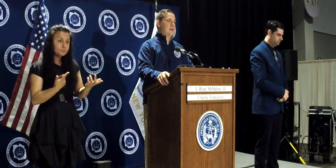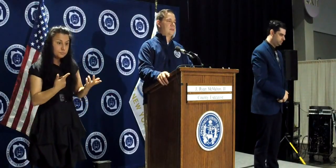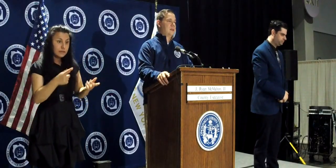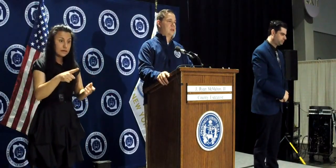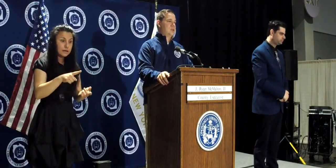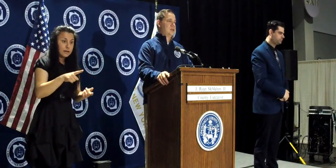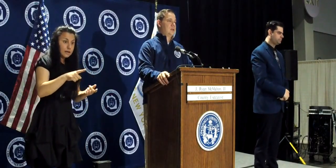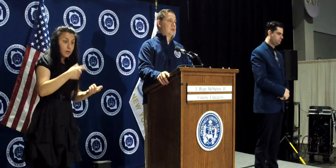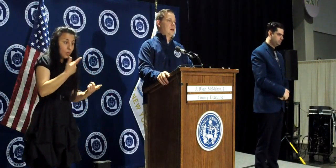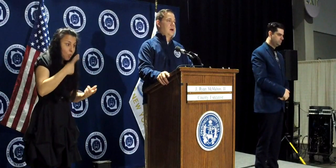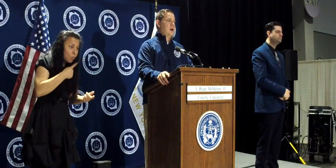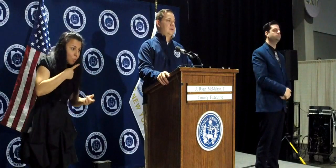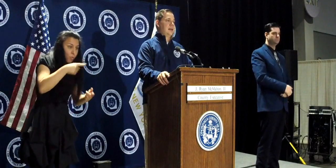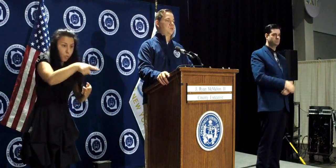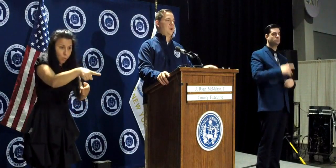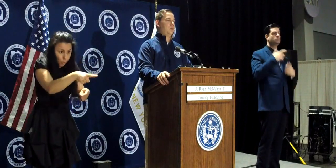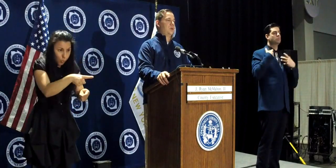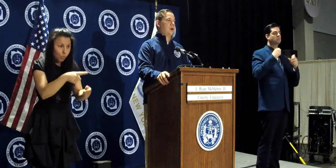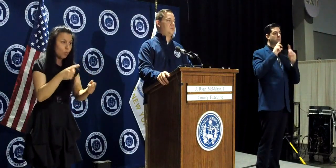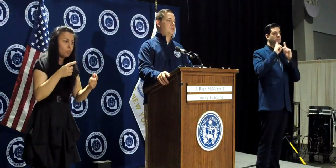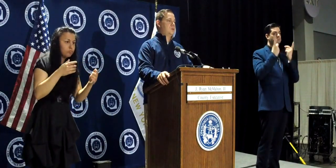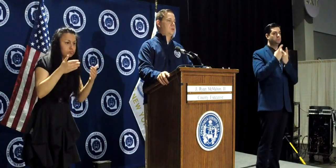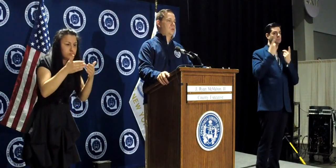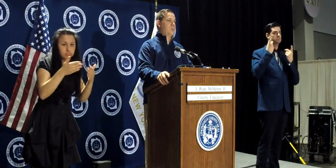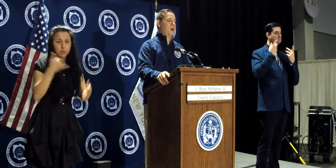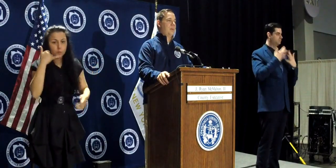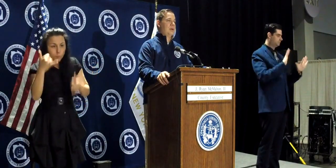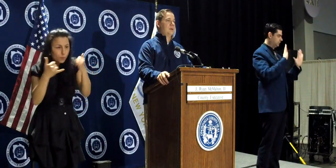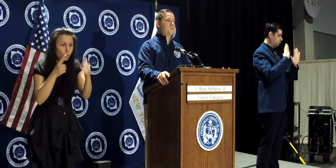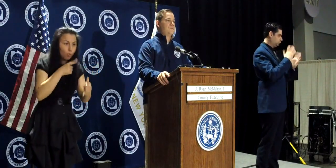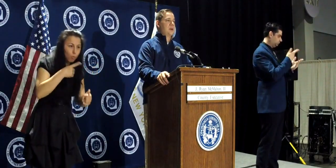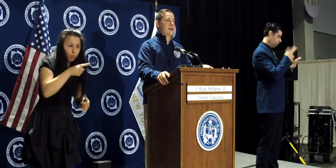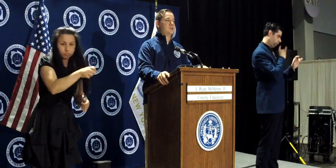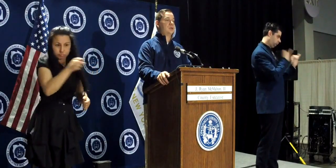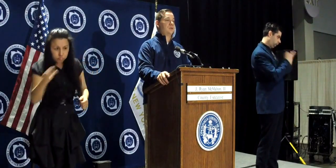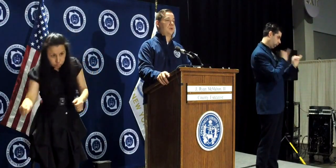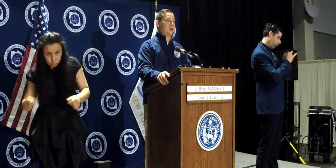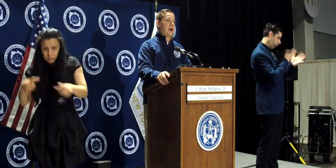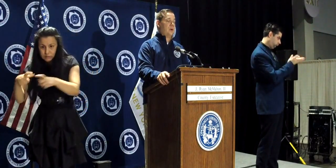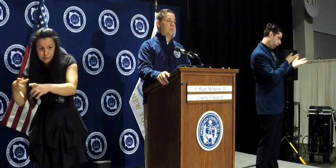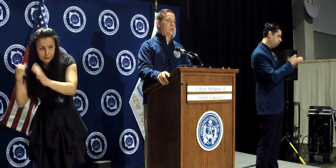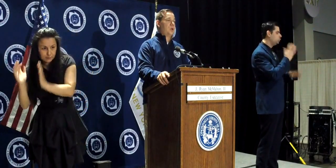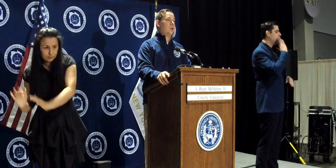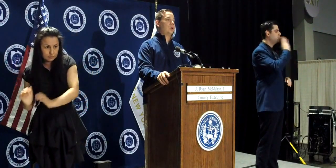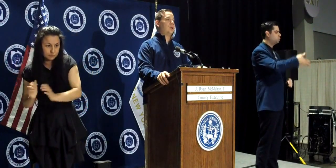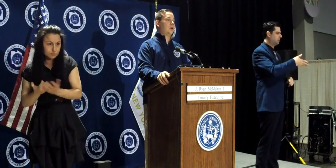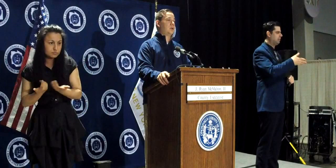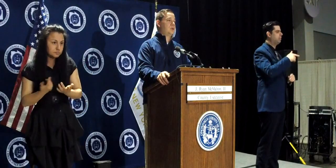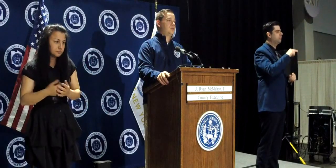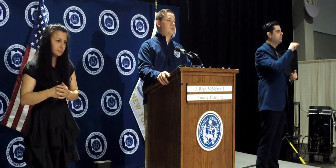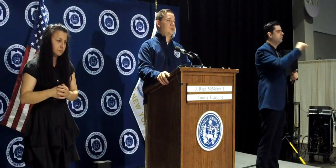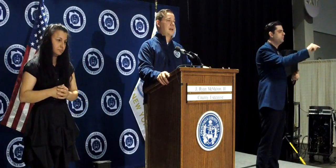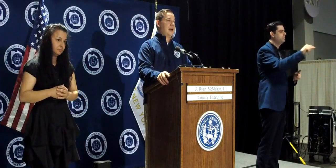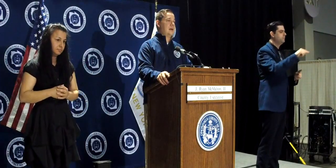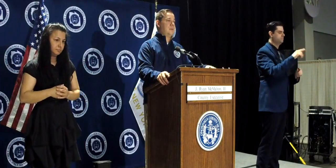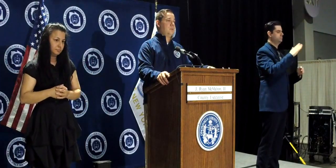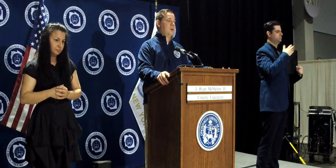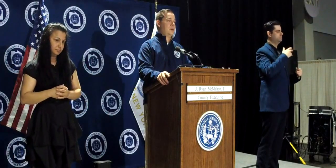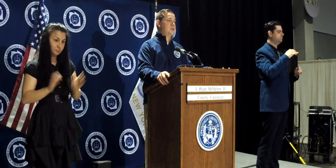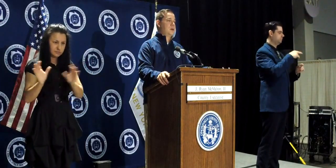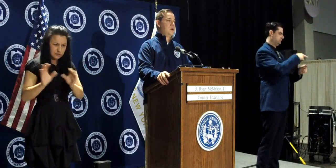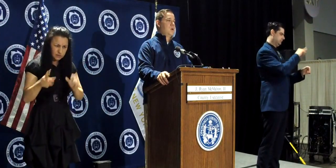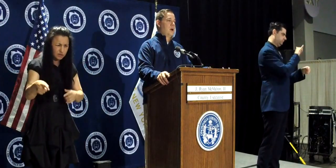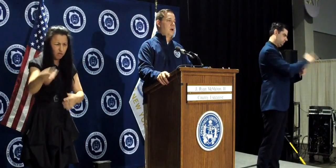in that investigation, that's when we come to you, the public, and ask you for your help or alert you to a time